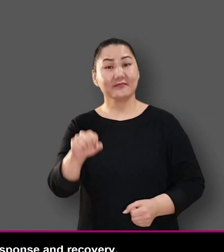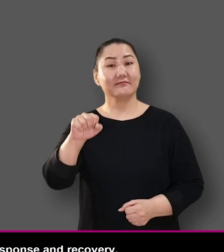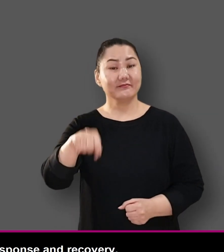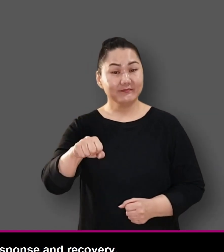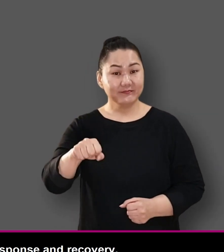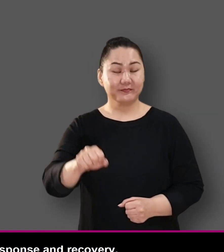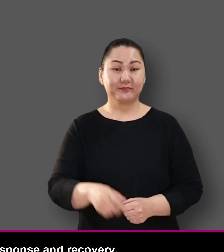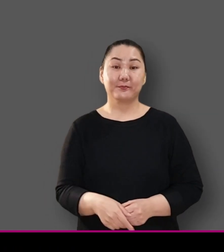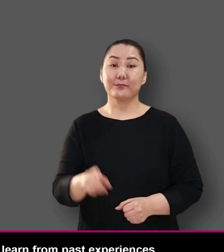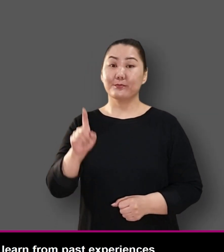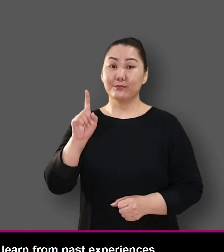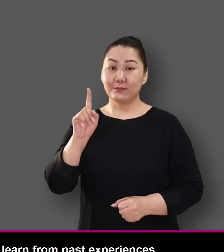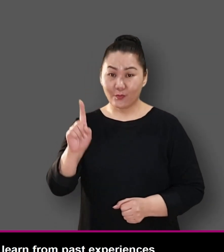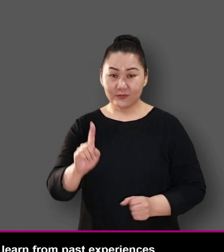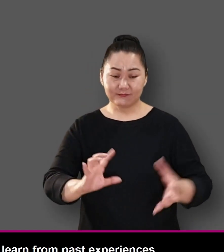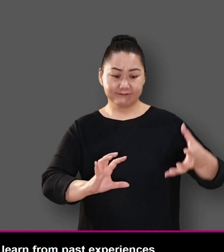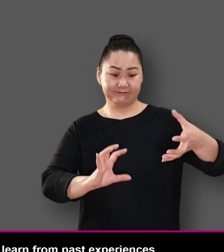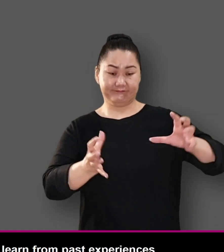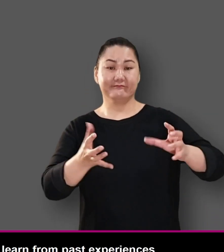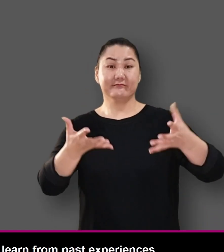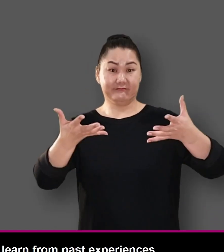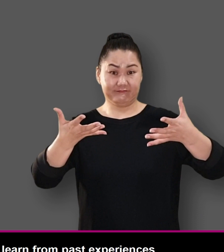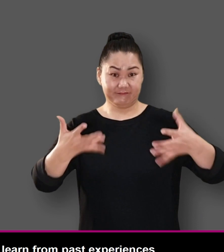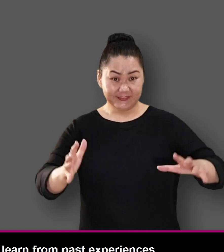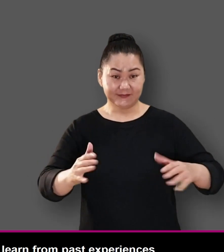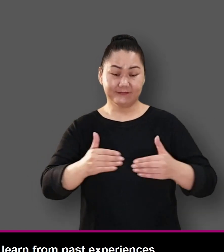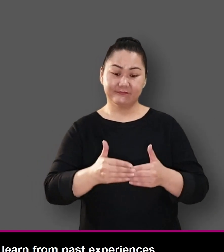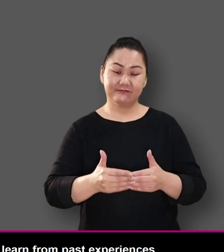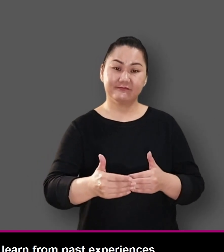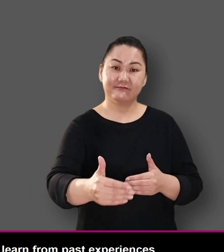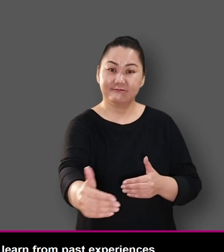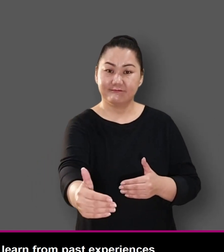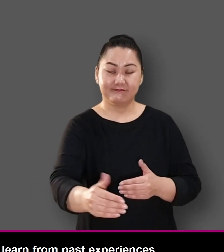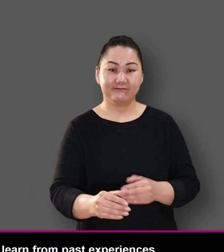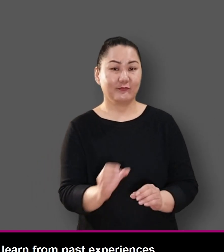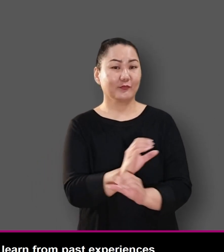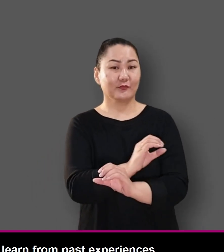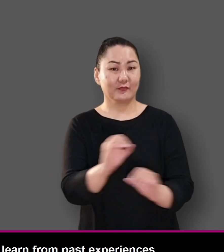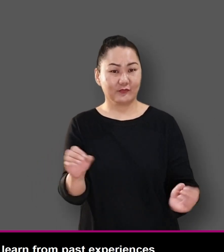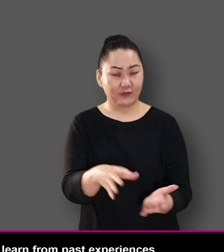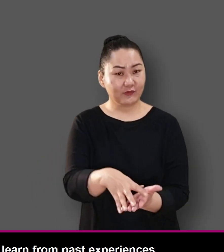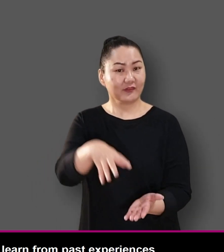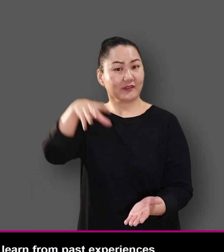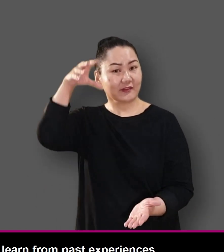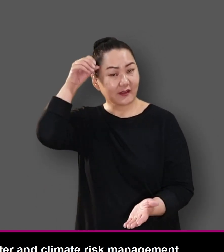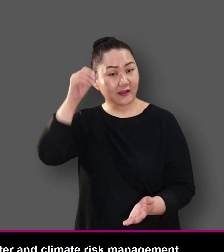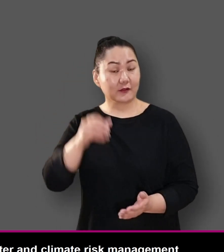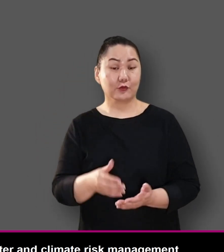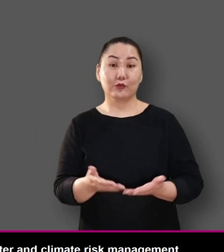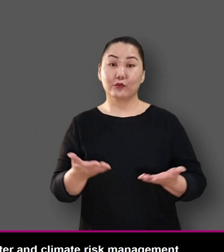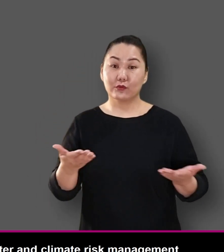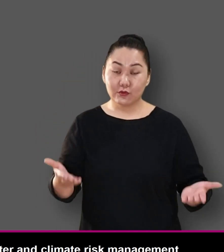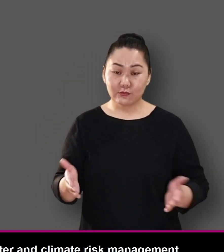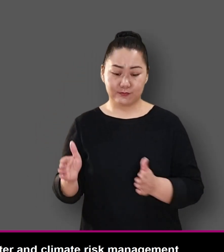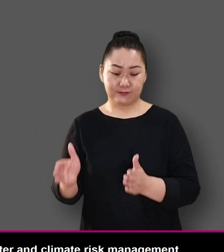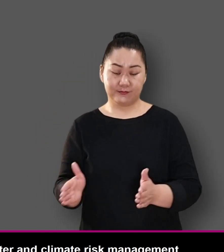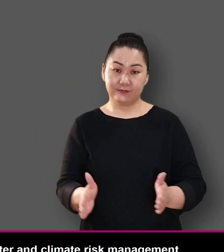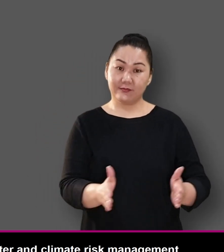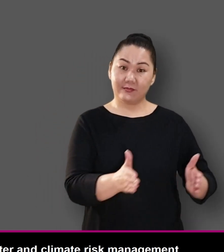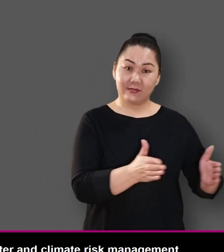recovery, fewer initiatives aim to learn from past experiences to improve long-term disaster